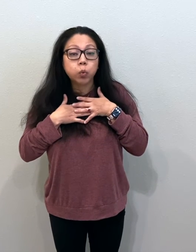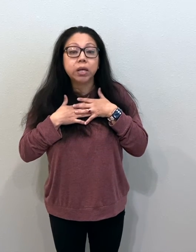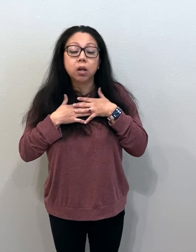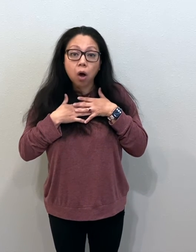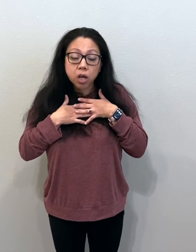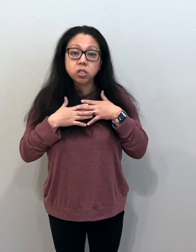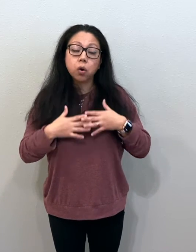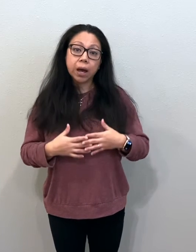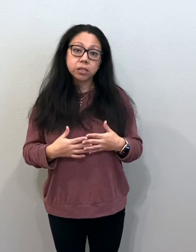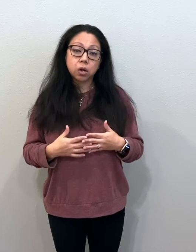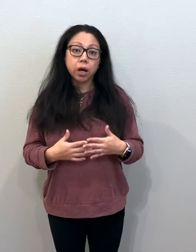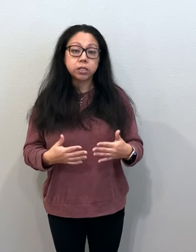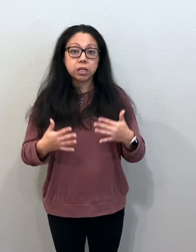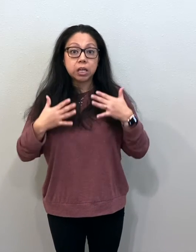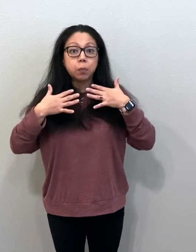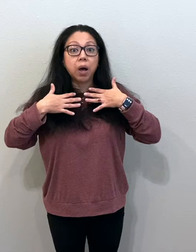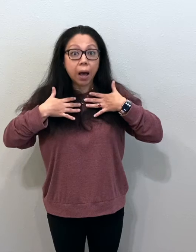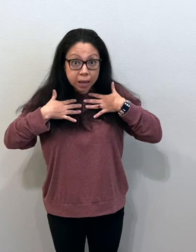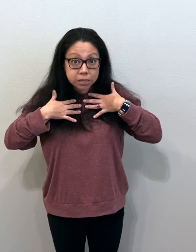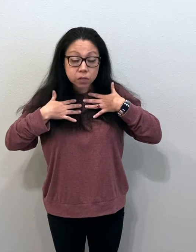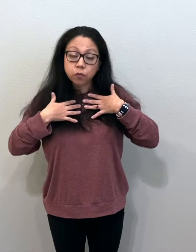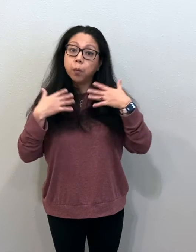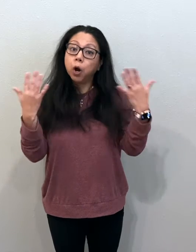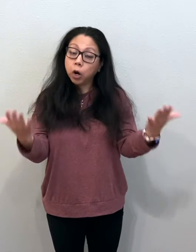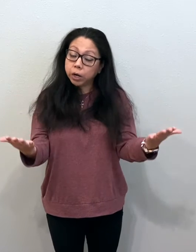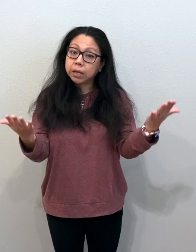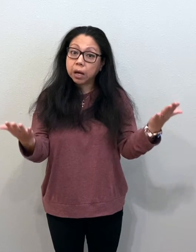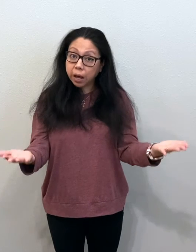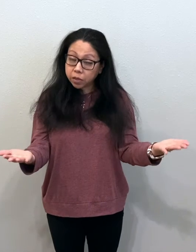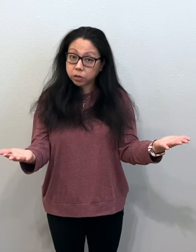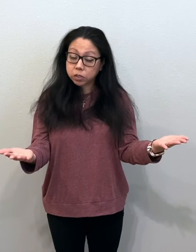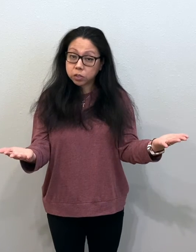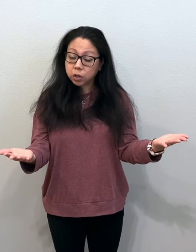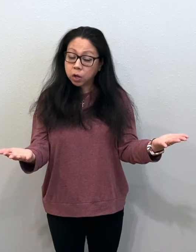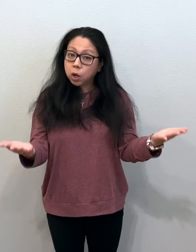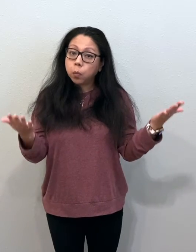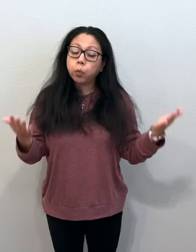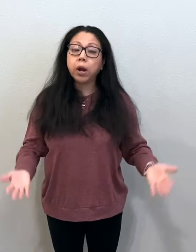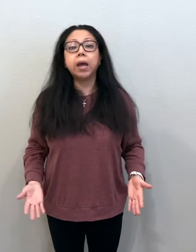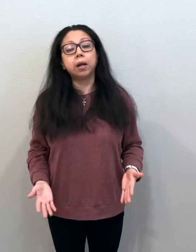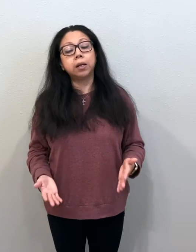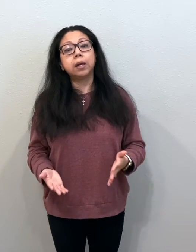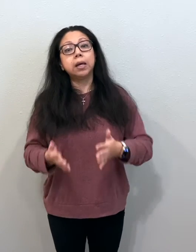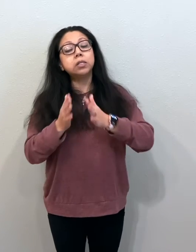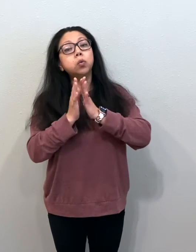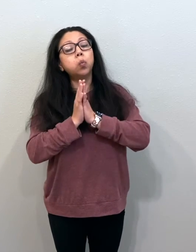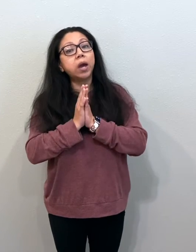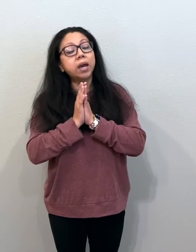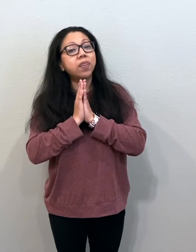can also ask God to keep us from hurting others. Praying is the way that